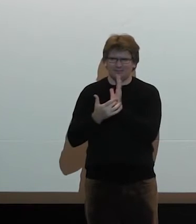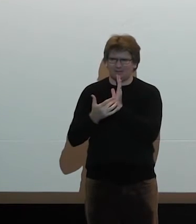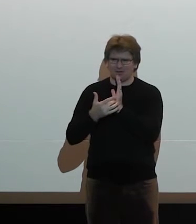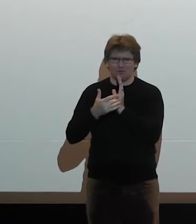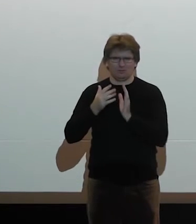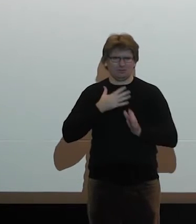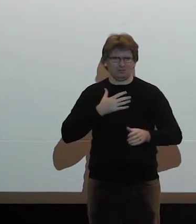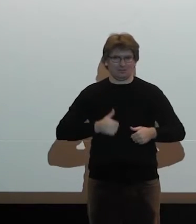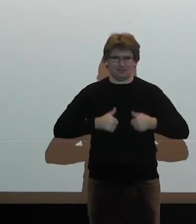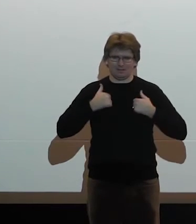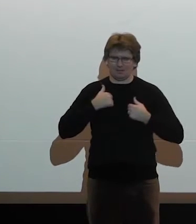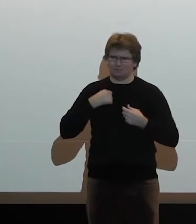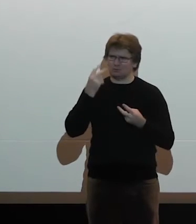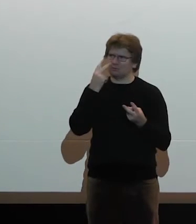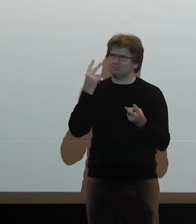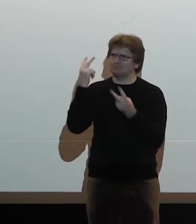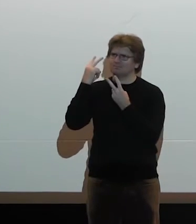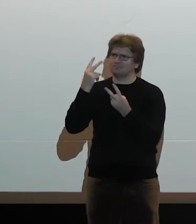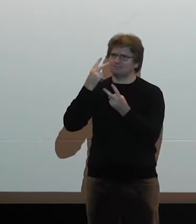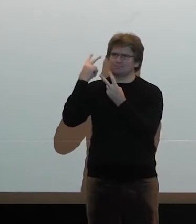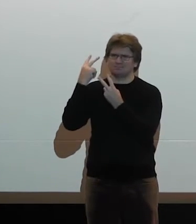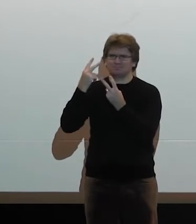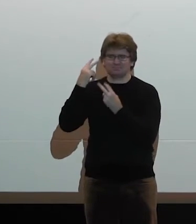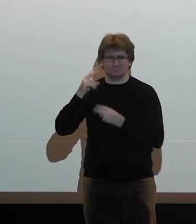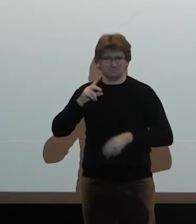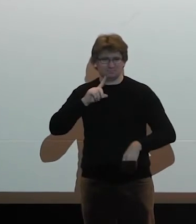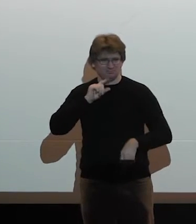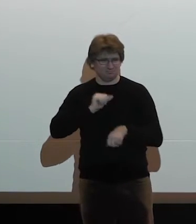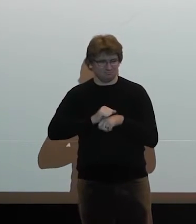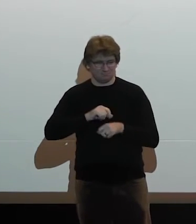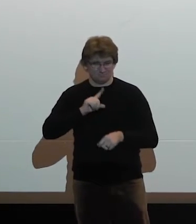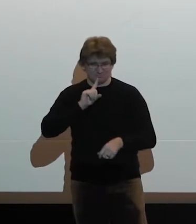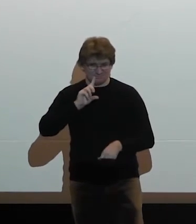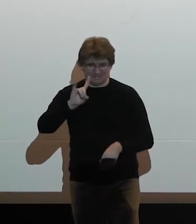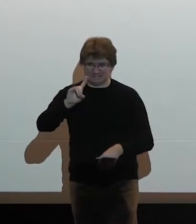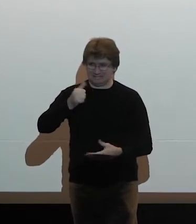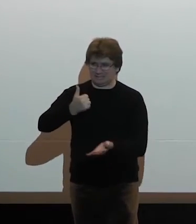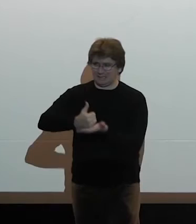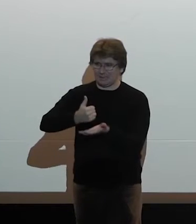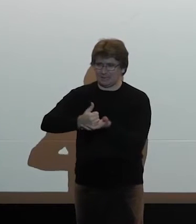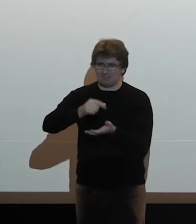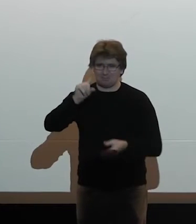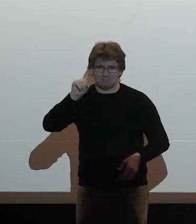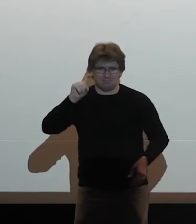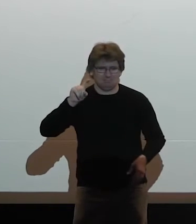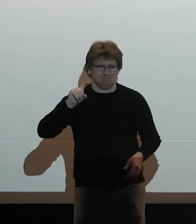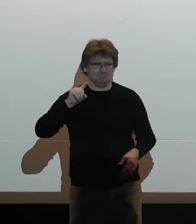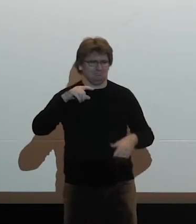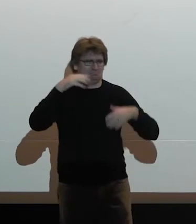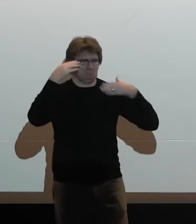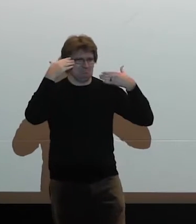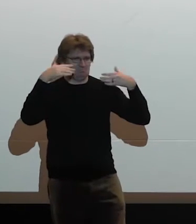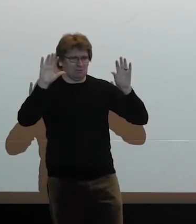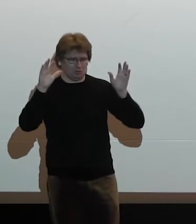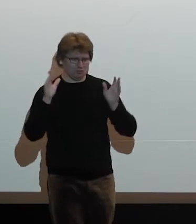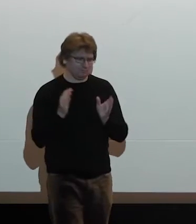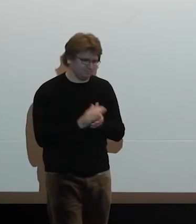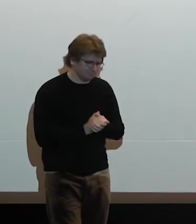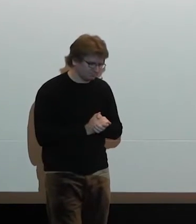The conversation regarded how I would be using assistive technology in my education, whether or not it was